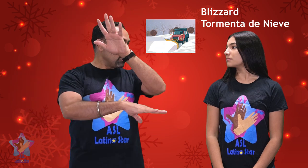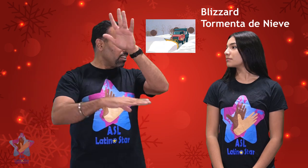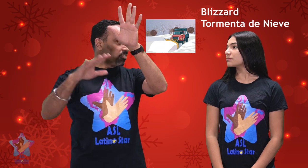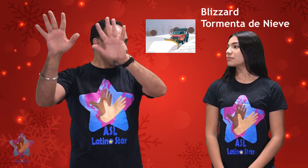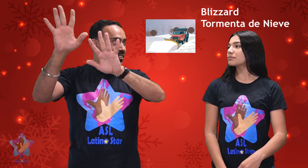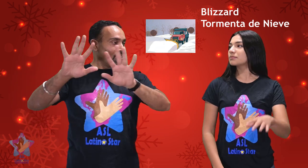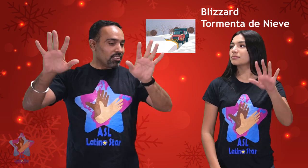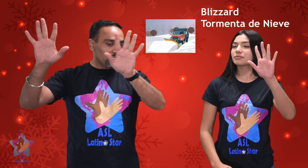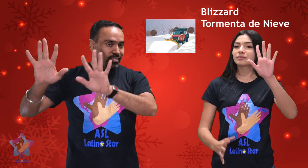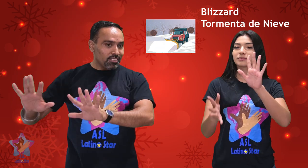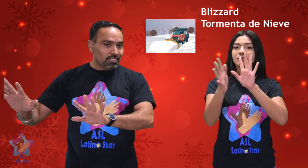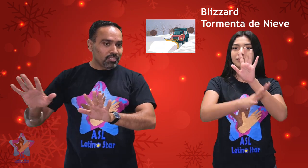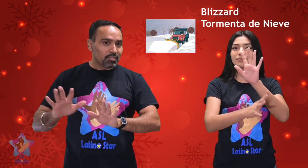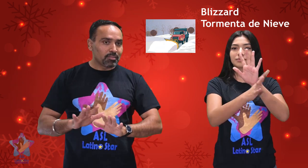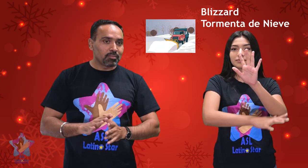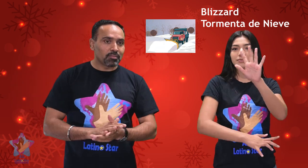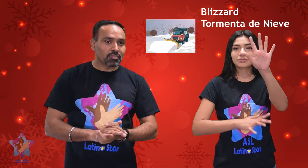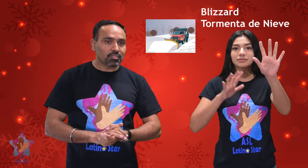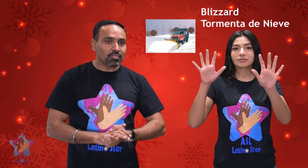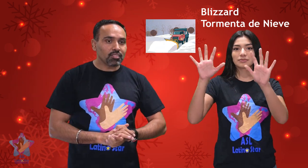A lot of snow. Tormenta de nieve.